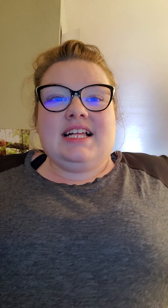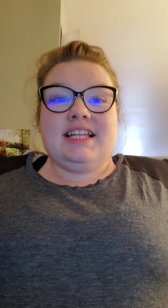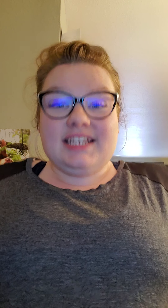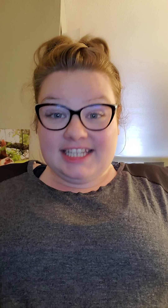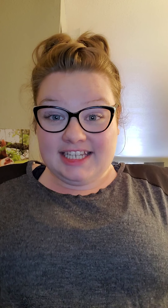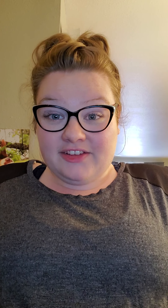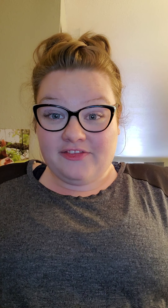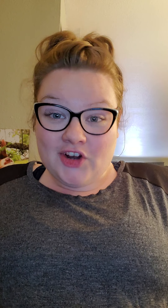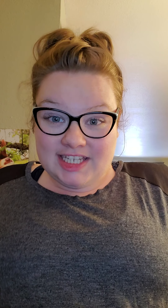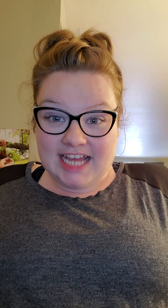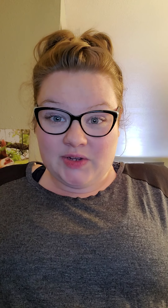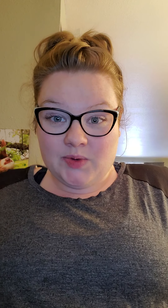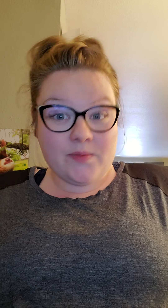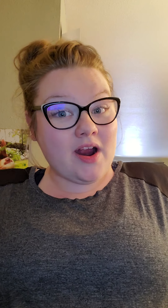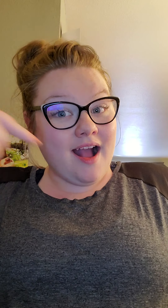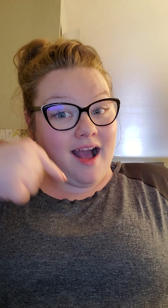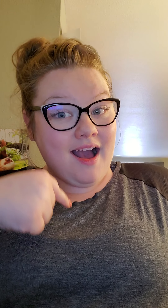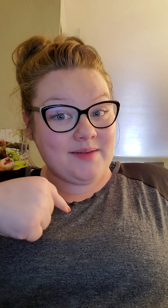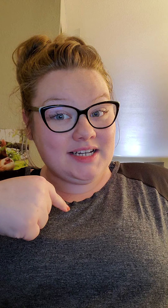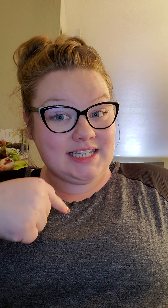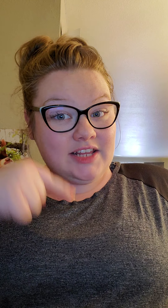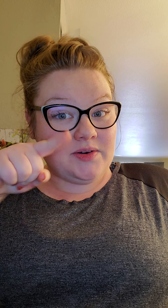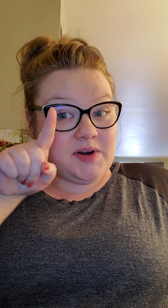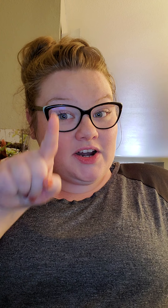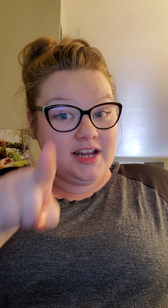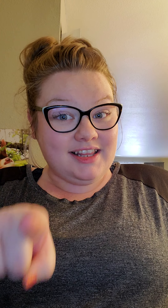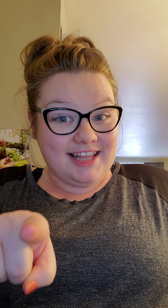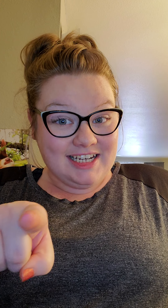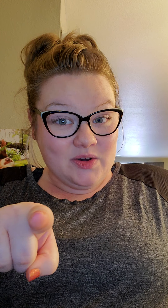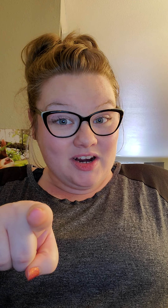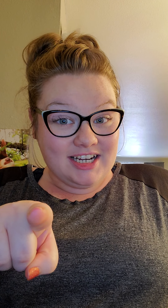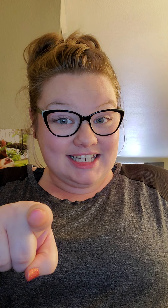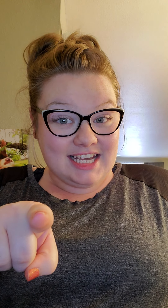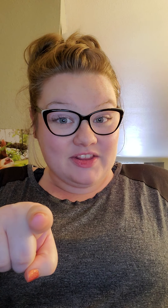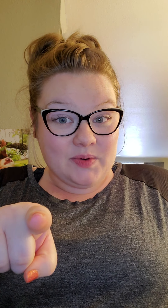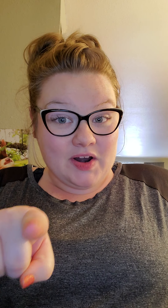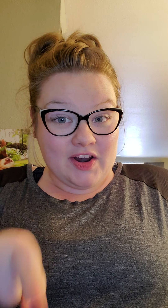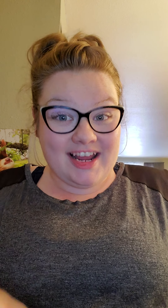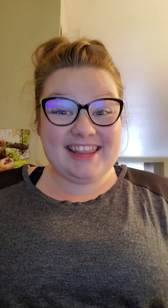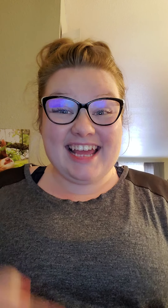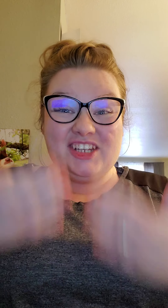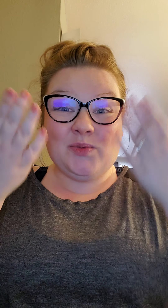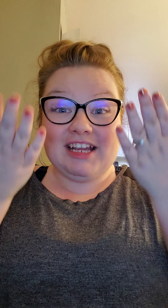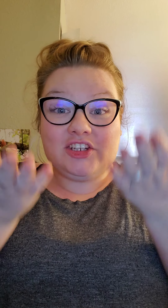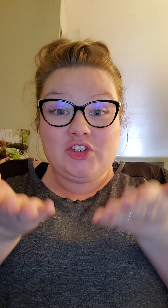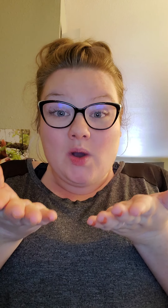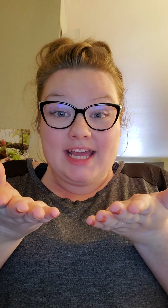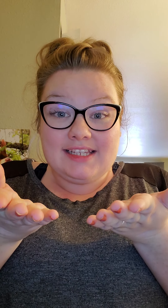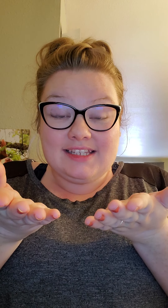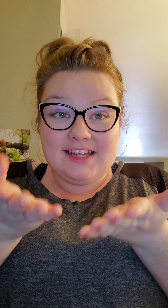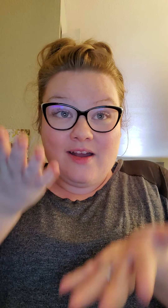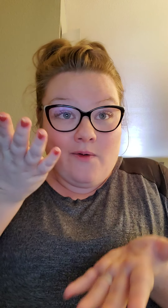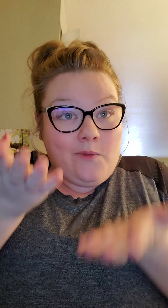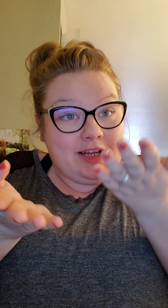This is the first sound one where I'm going to say the word, then you're going to say the word, then you make a choice which